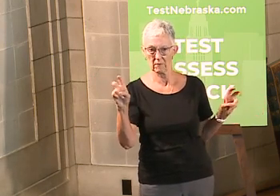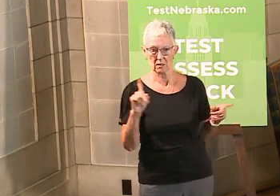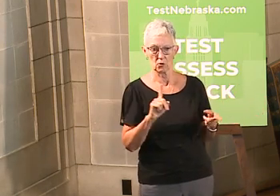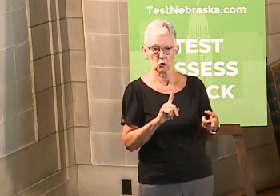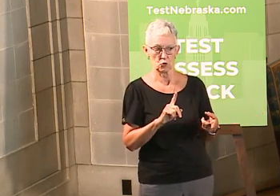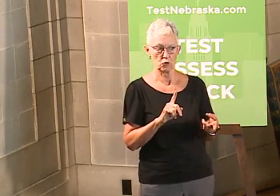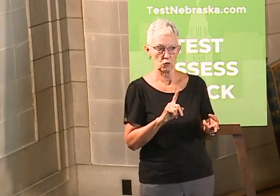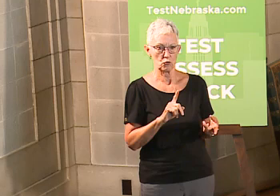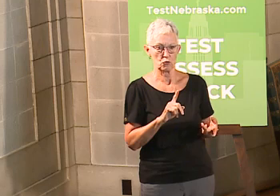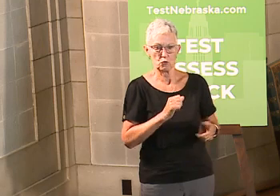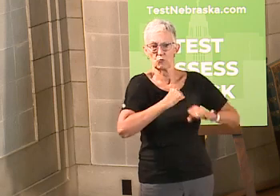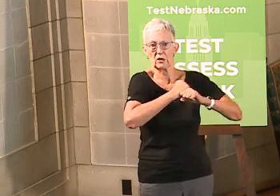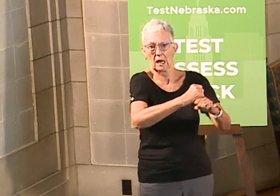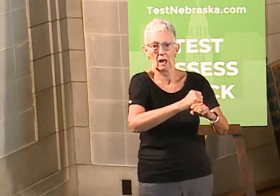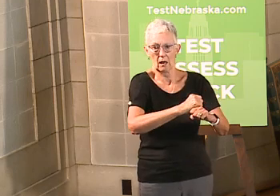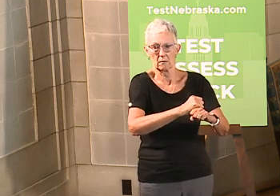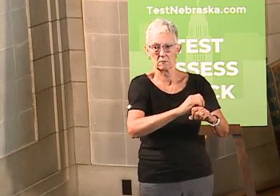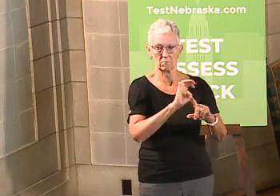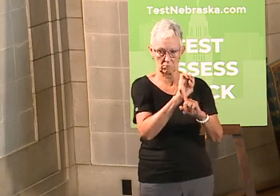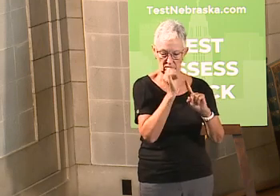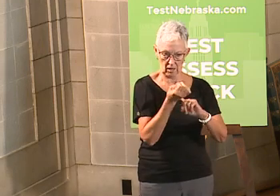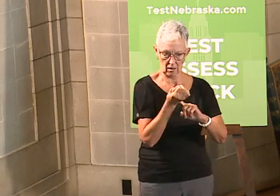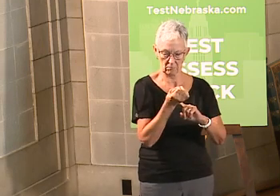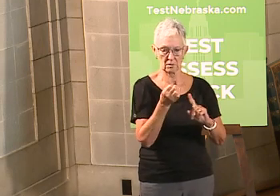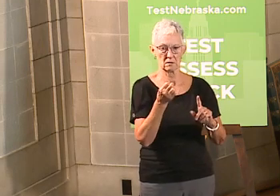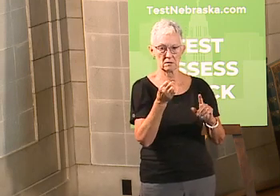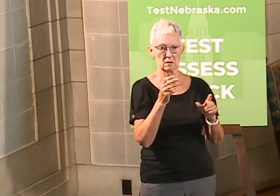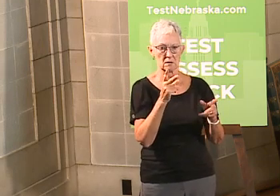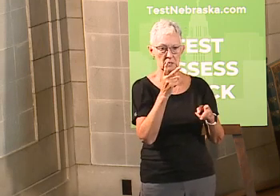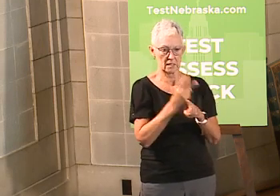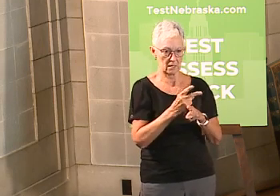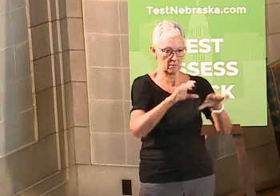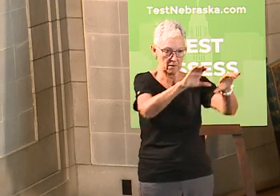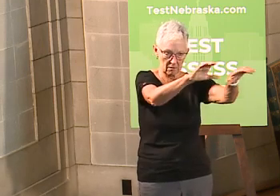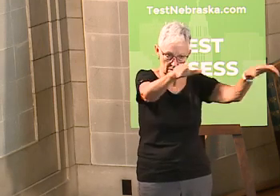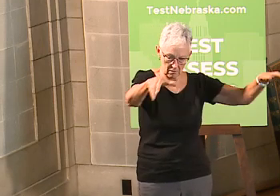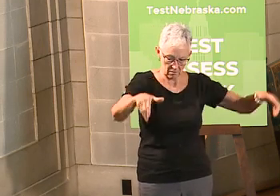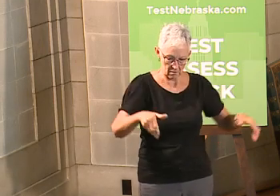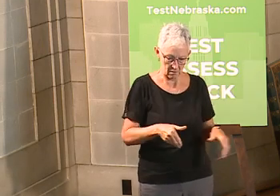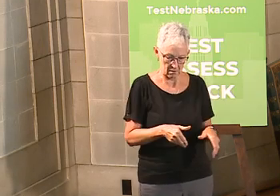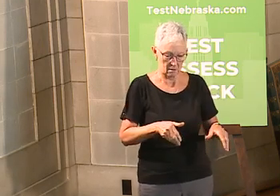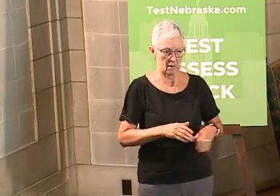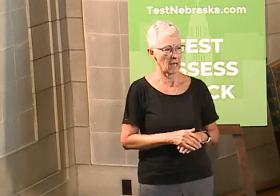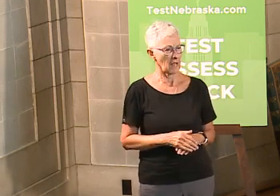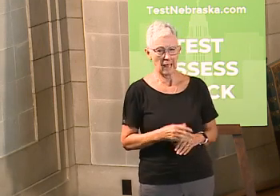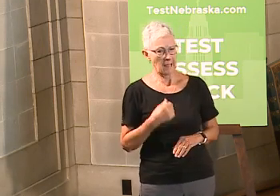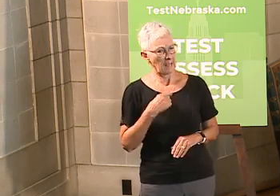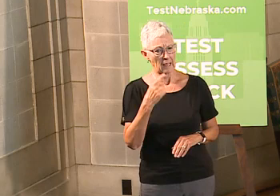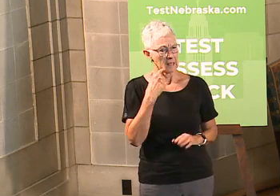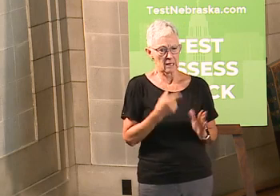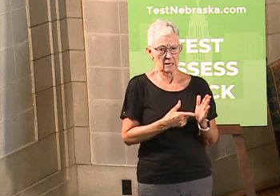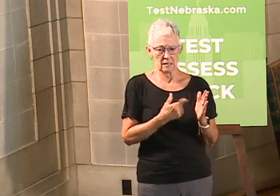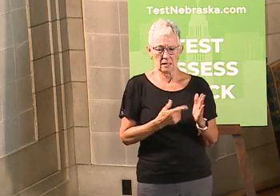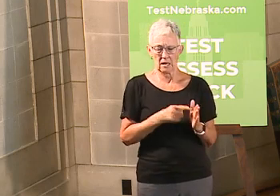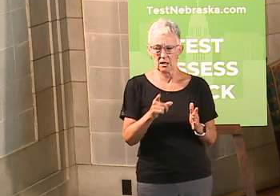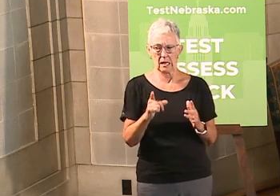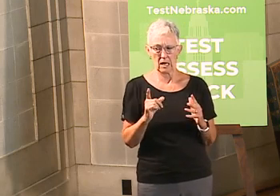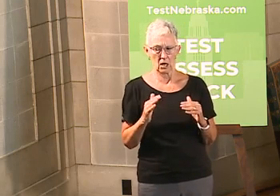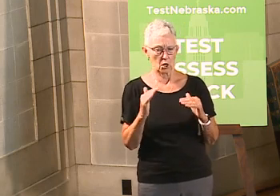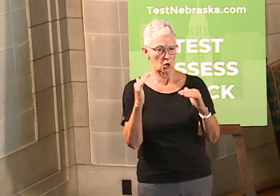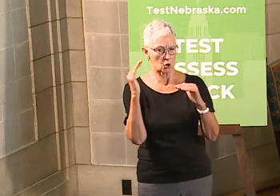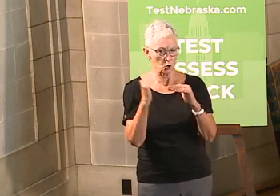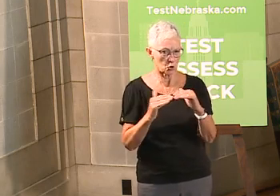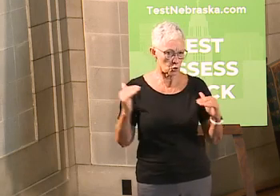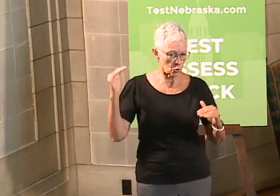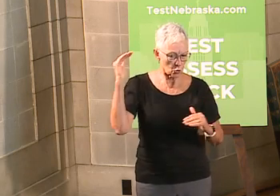about easements into perpetuity, I believe that limits too much the